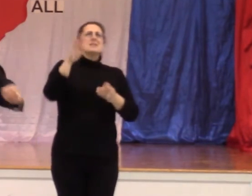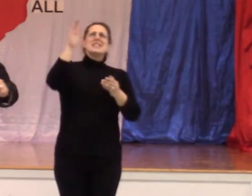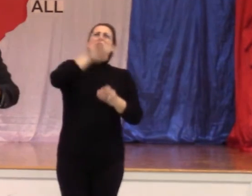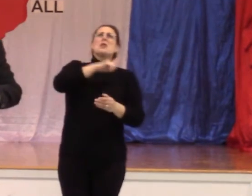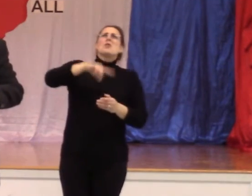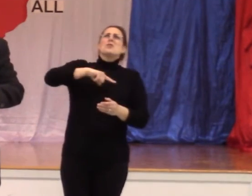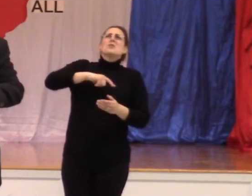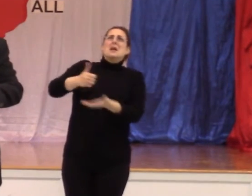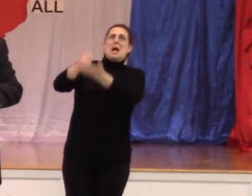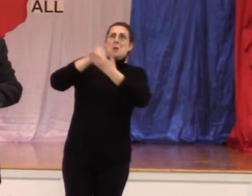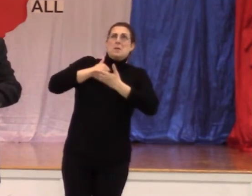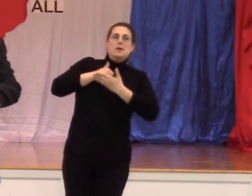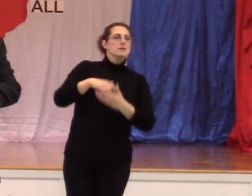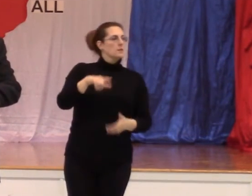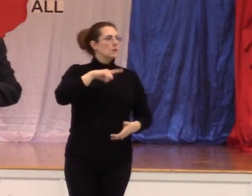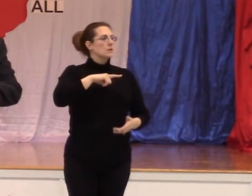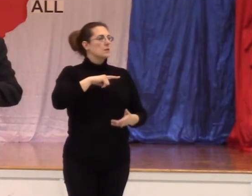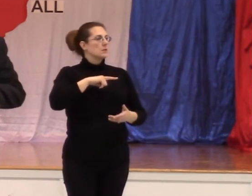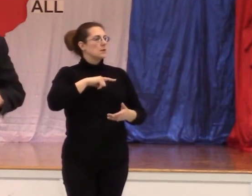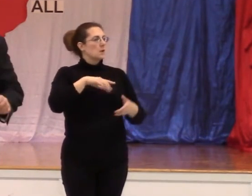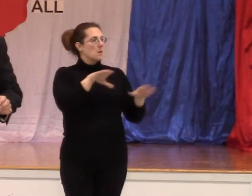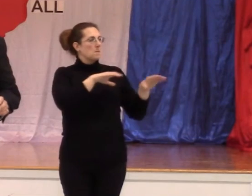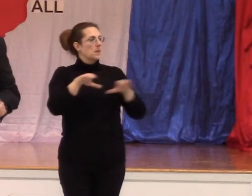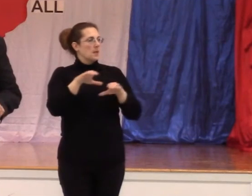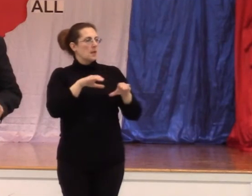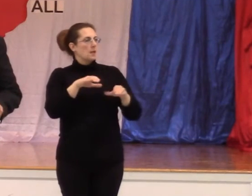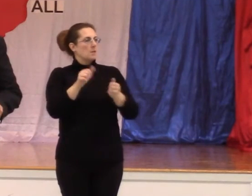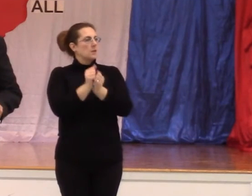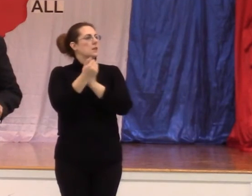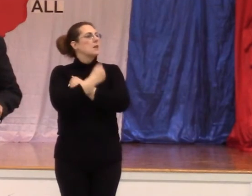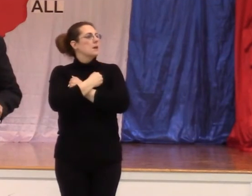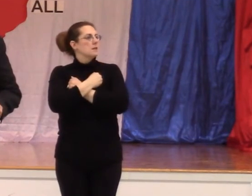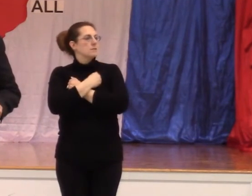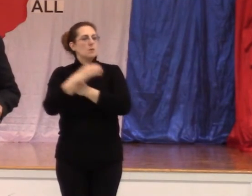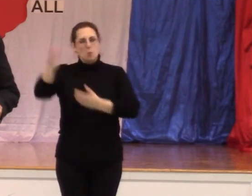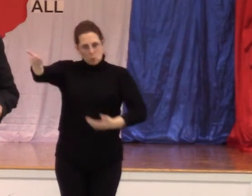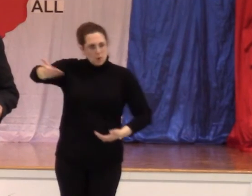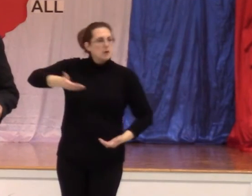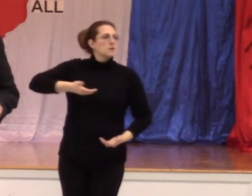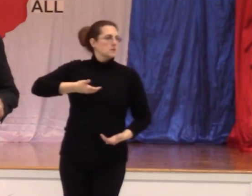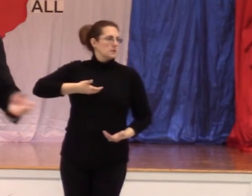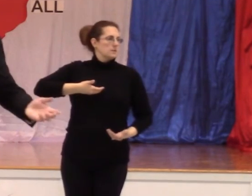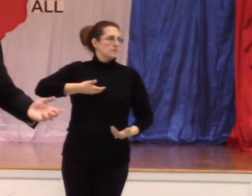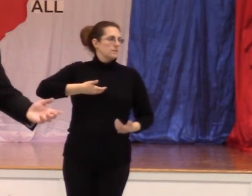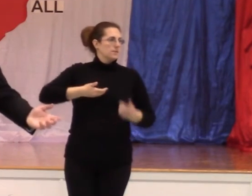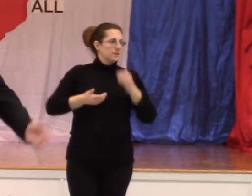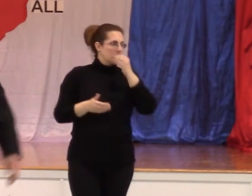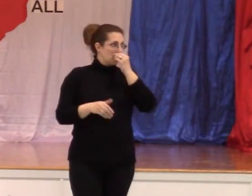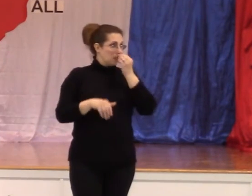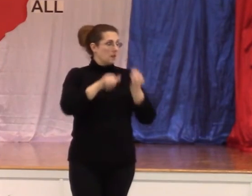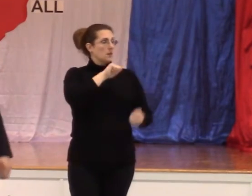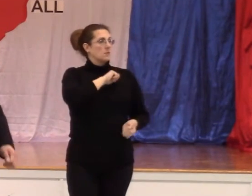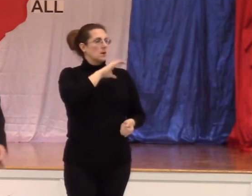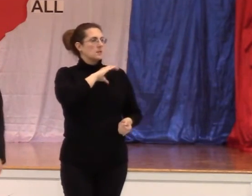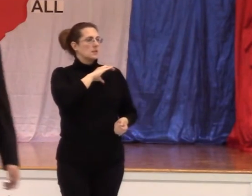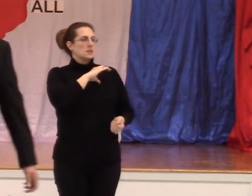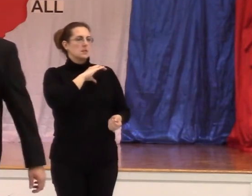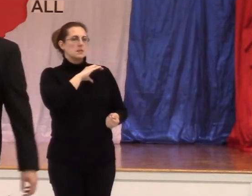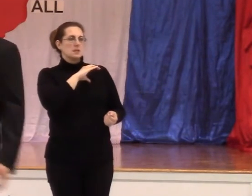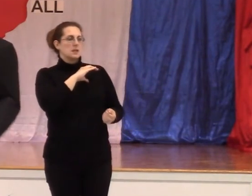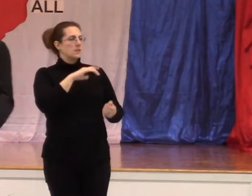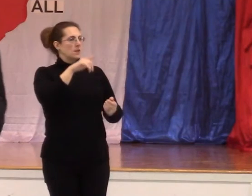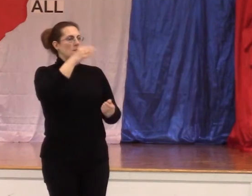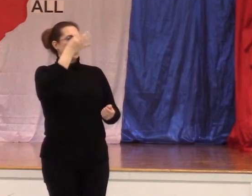Faith active in love, right? Even towards the enemy. Okay? Karlstadt becomes Zwinglian on the Lord's Supper, so the Lord's